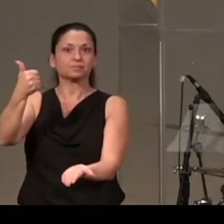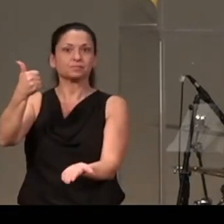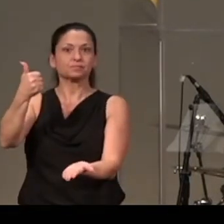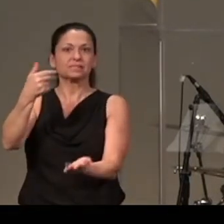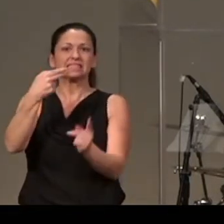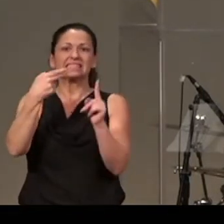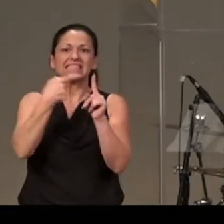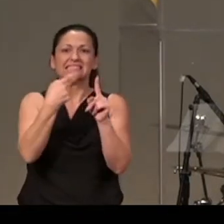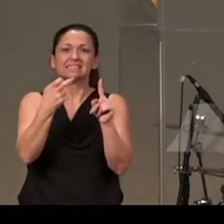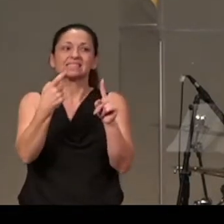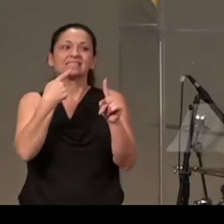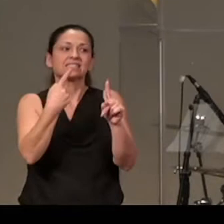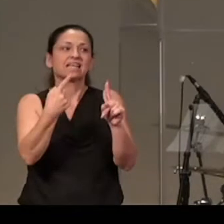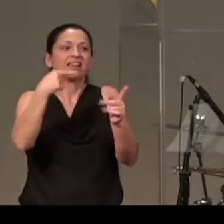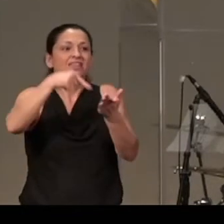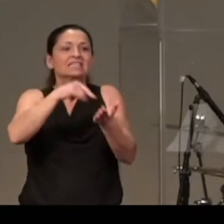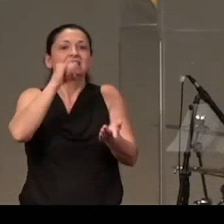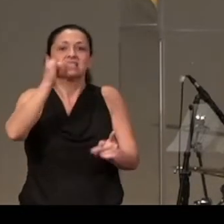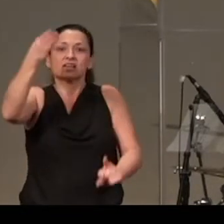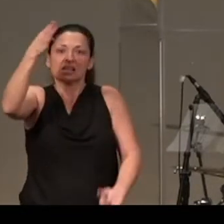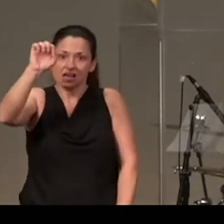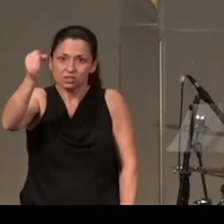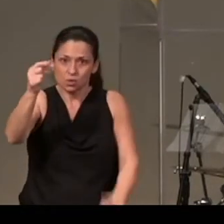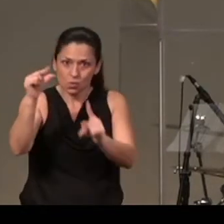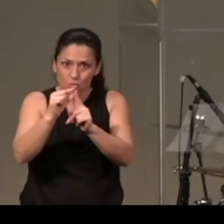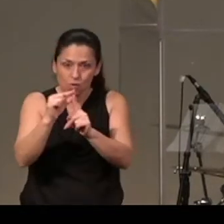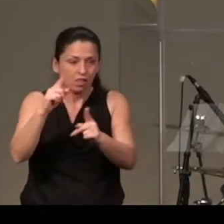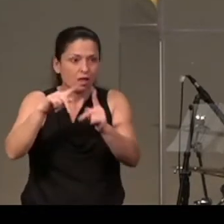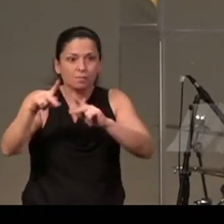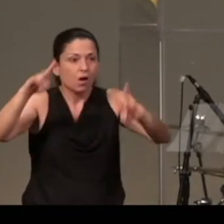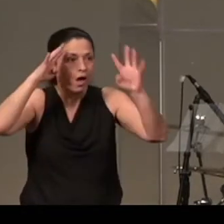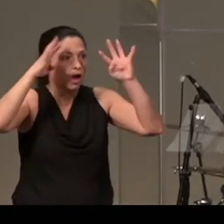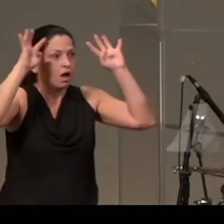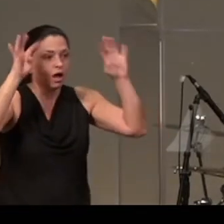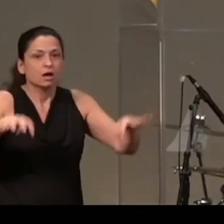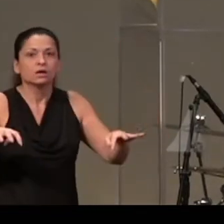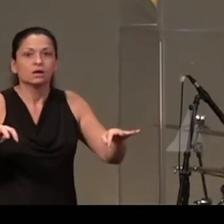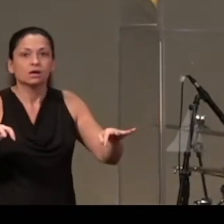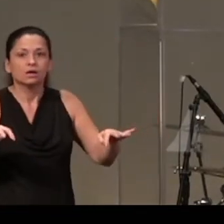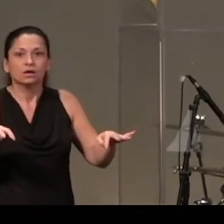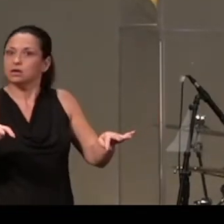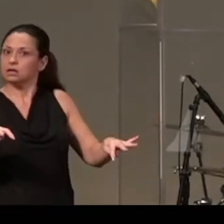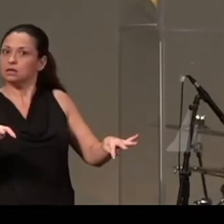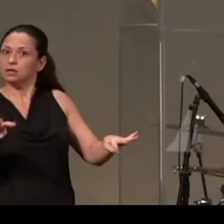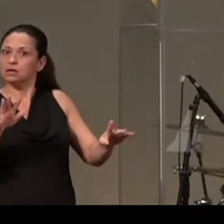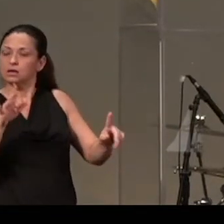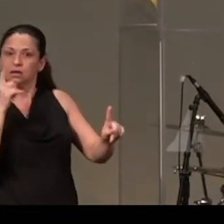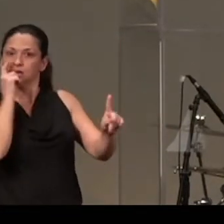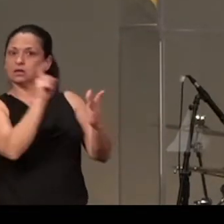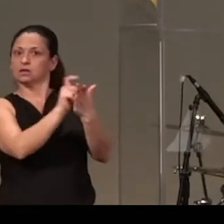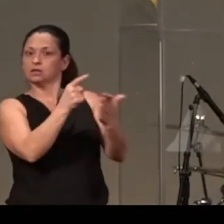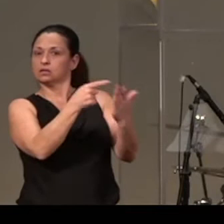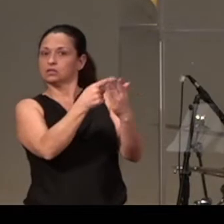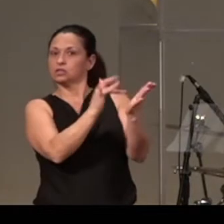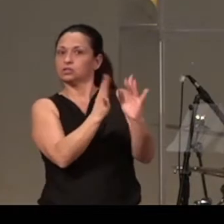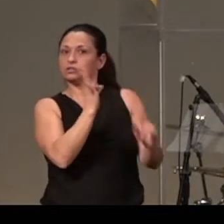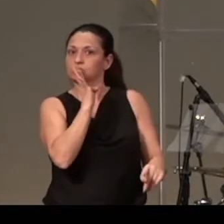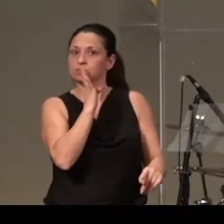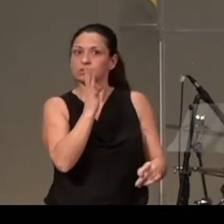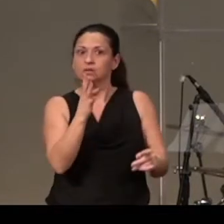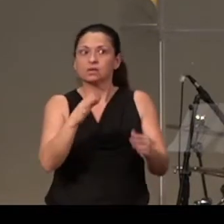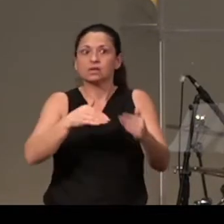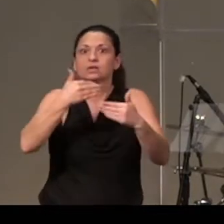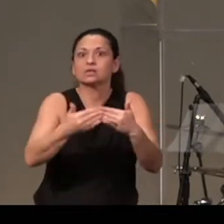He was saying this is God's word, and that would have rocked their boats. Notice what he says next. He